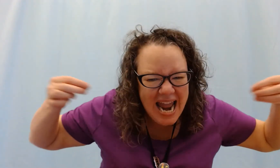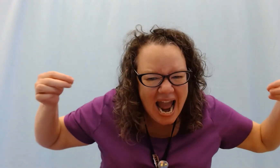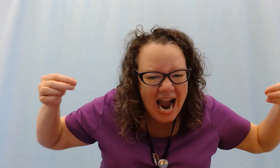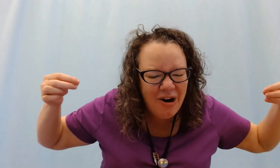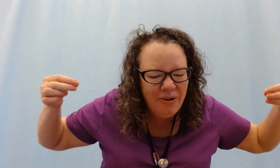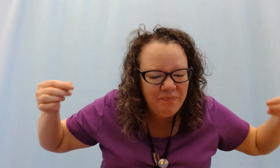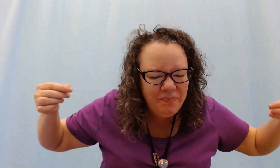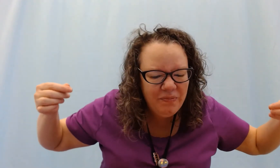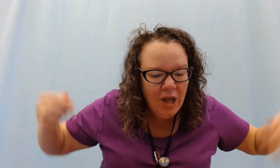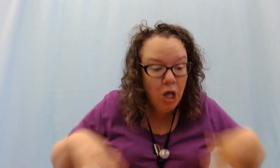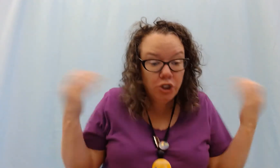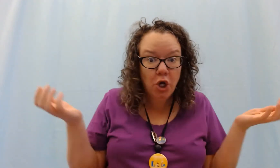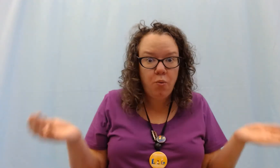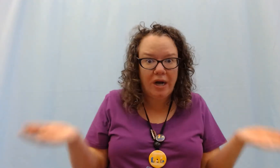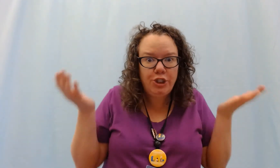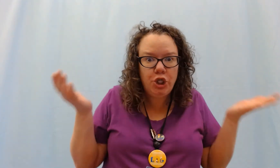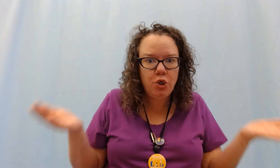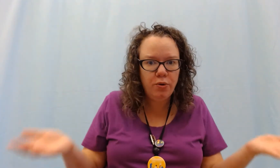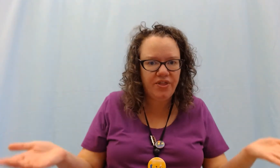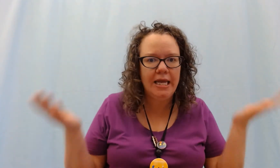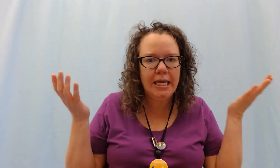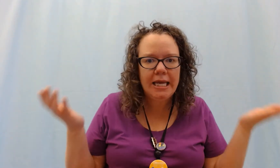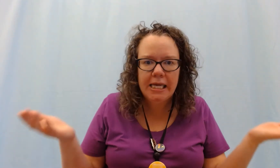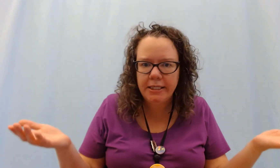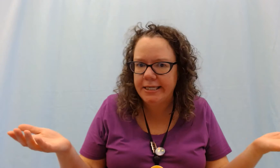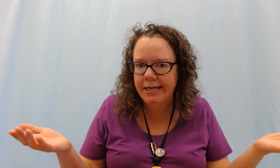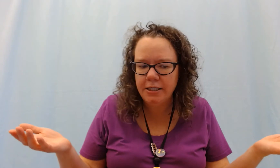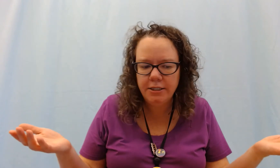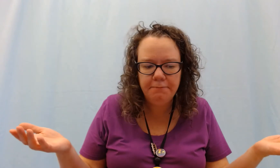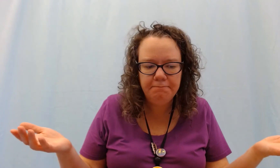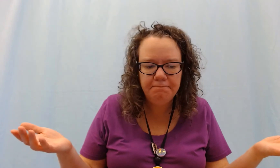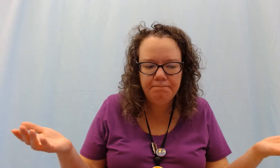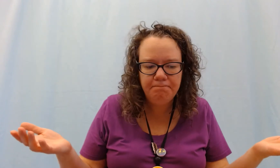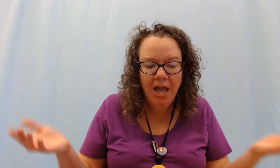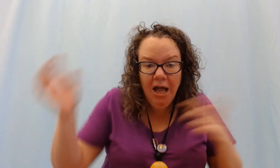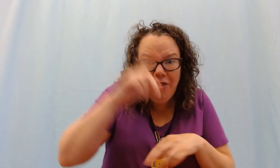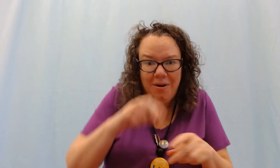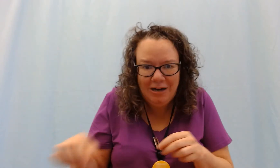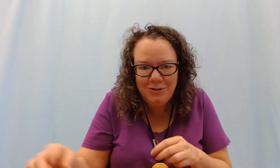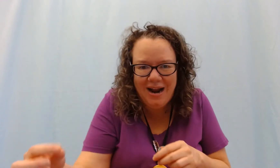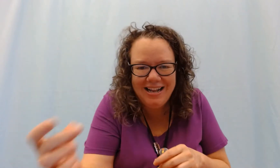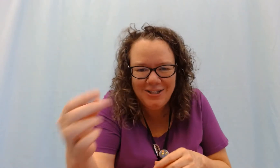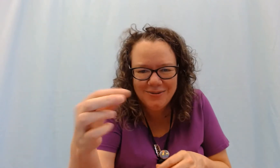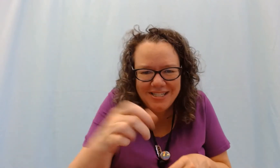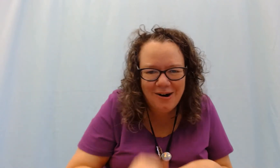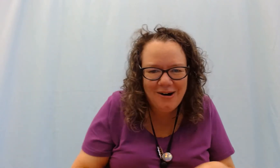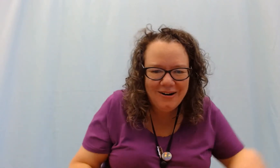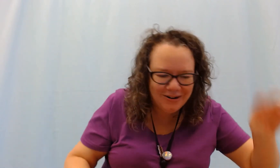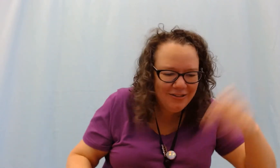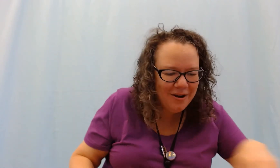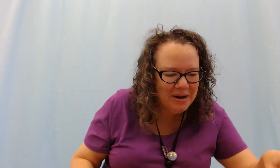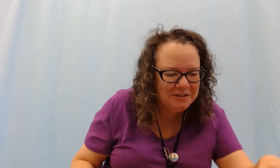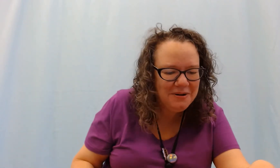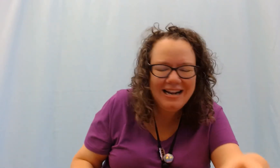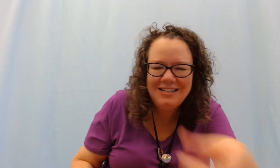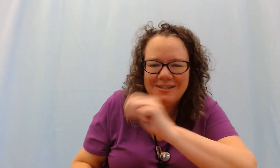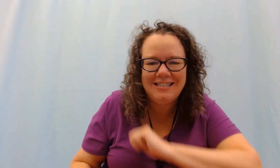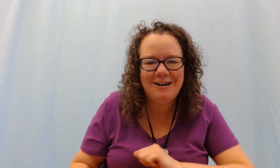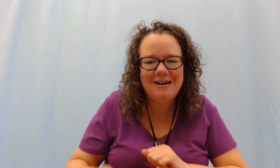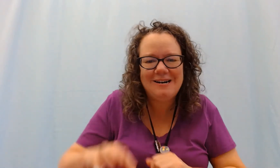Meow! So what do you think he did? The mouse ran into his hole. The mouse ran into his hole.